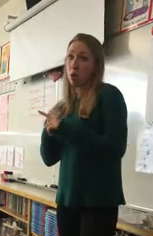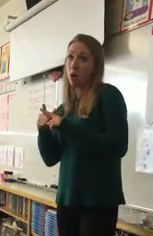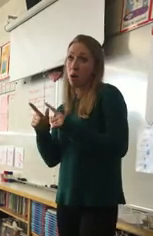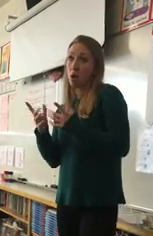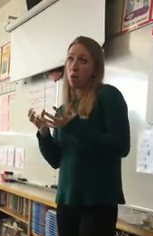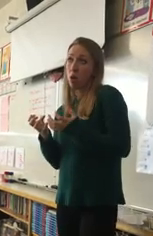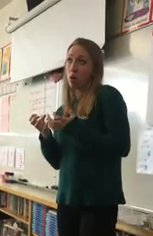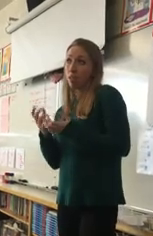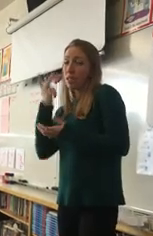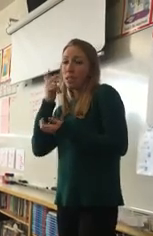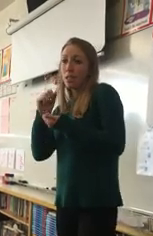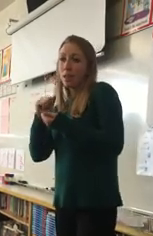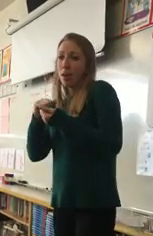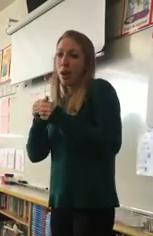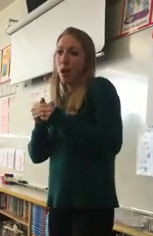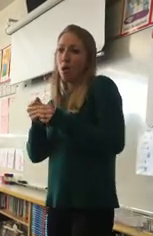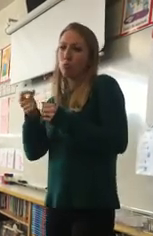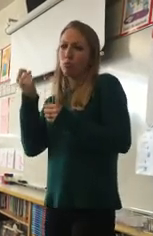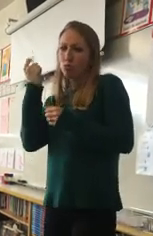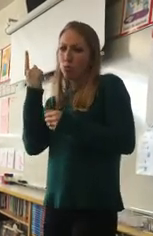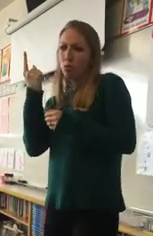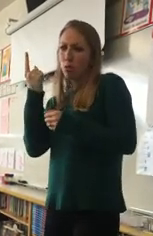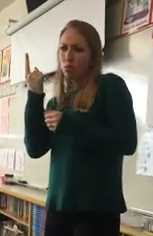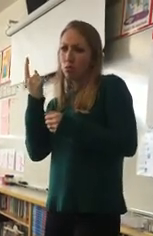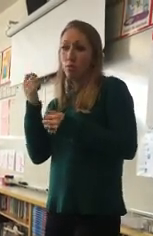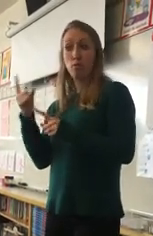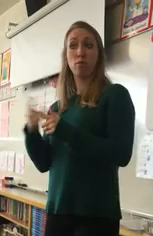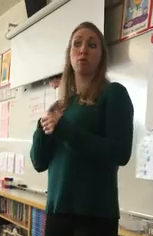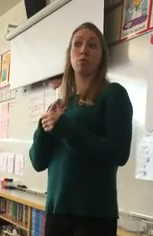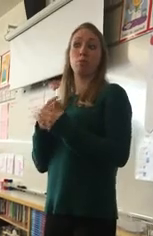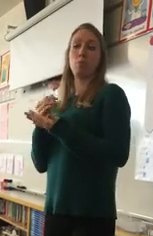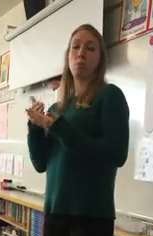if you need help afterwards, I can help you. Questions? Okay.